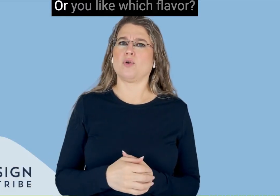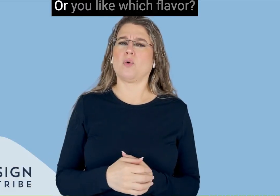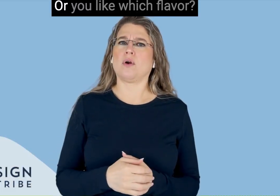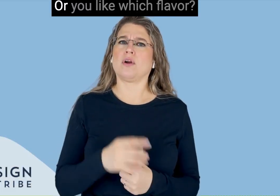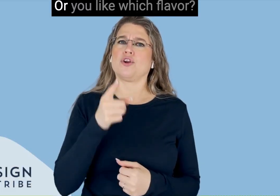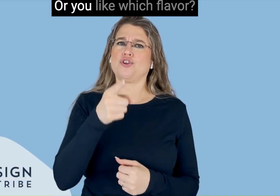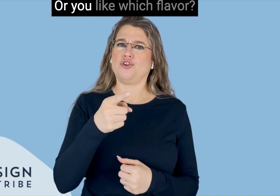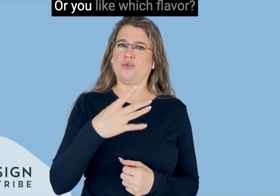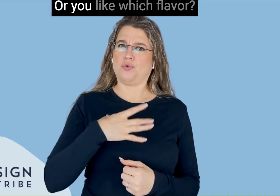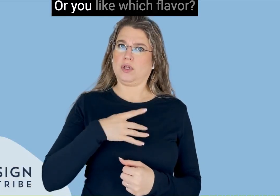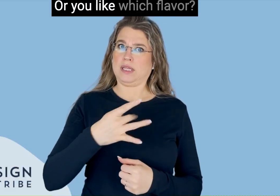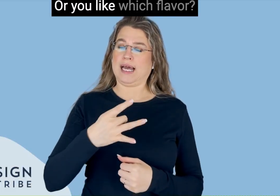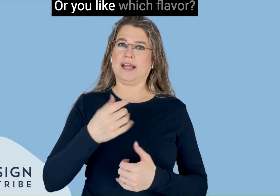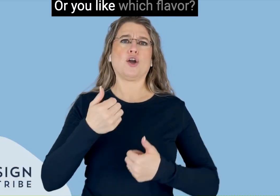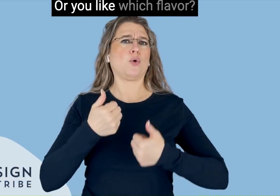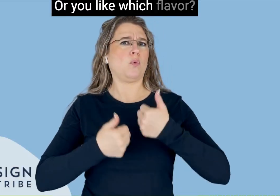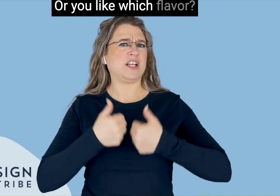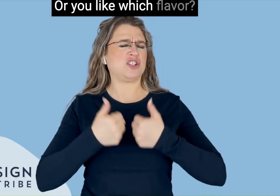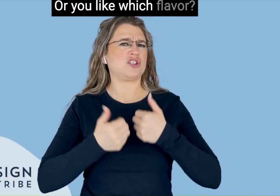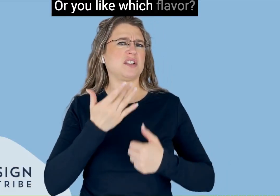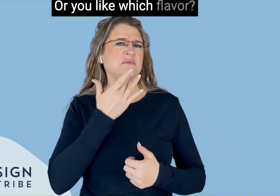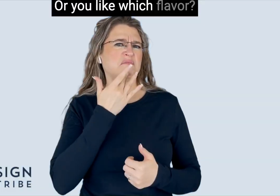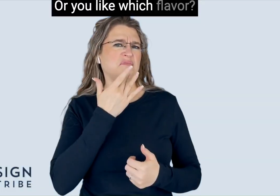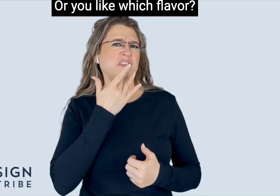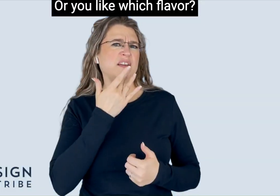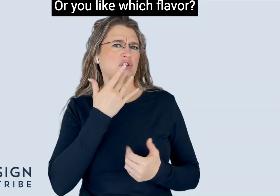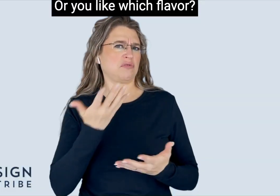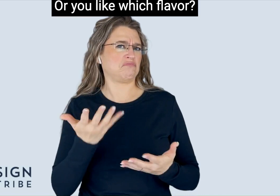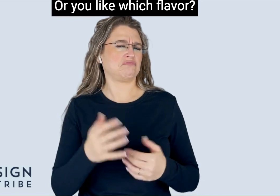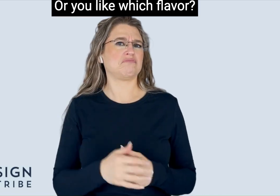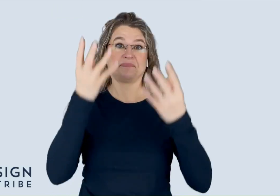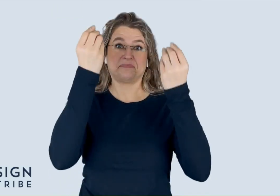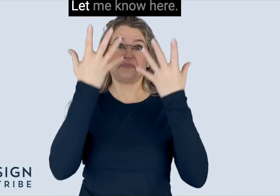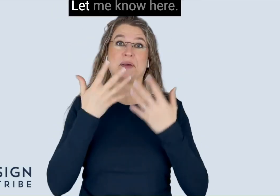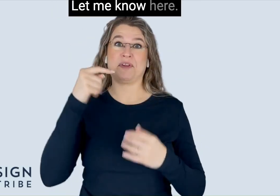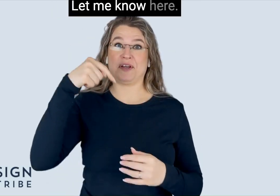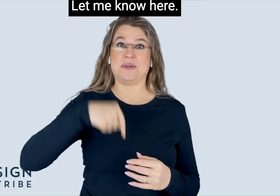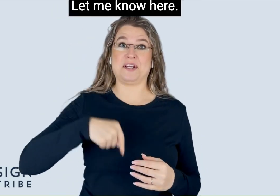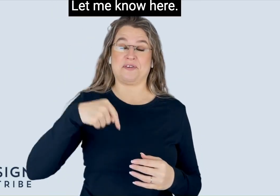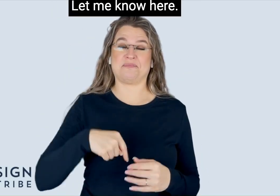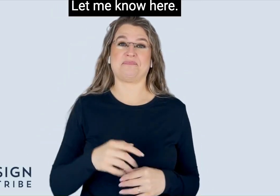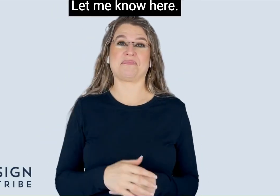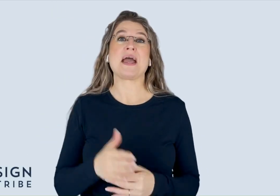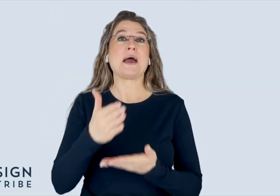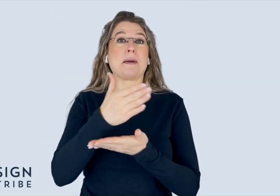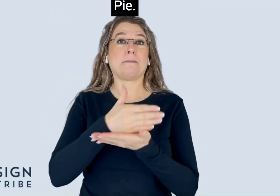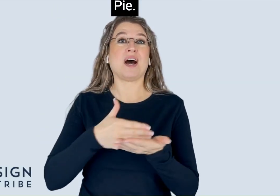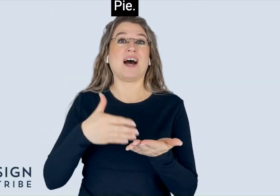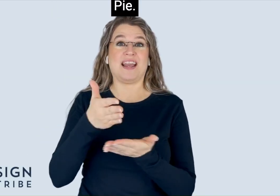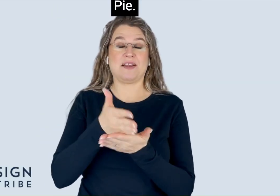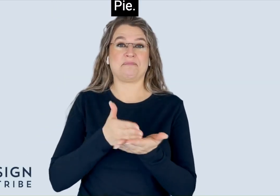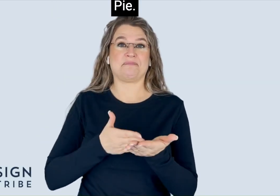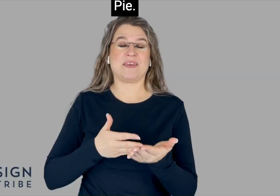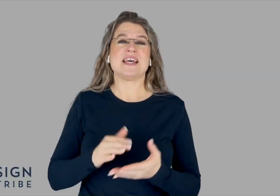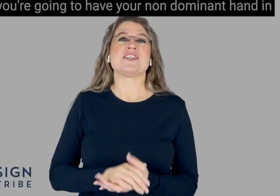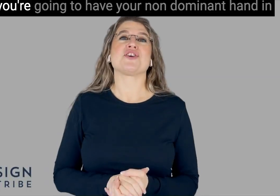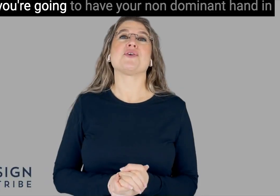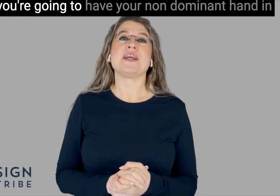Or you like which flavor? Let me know here. Pie. So you're going to have